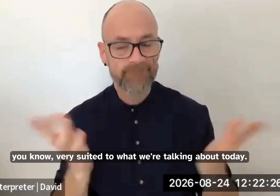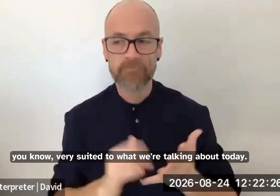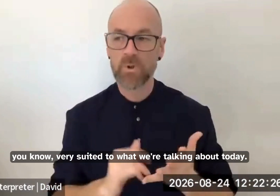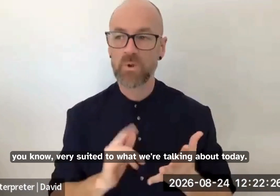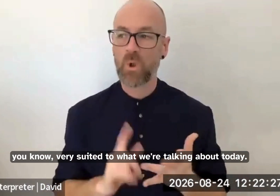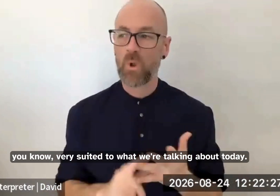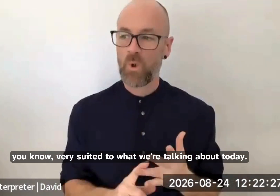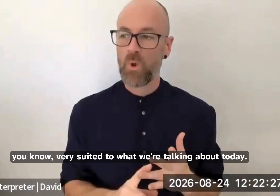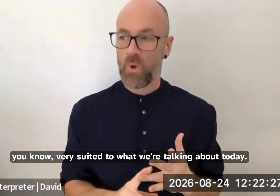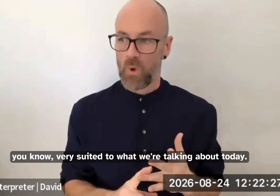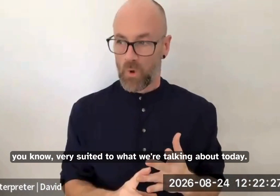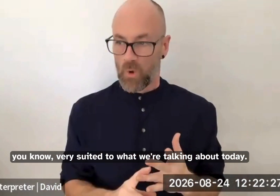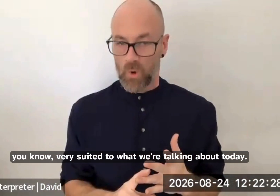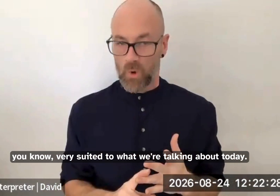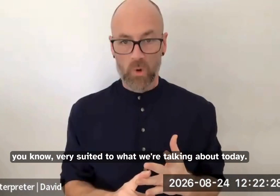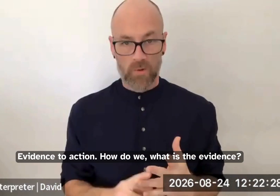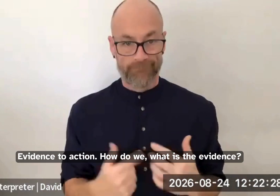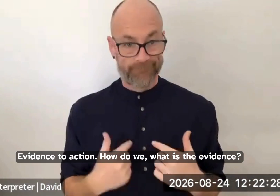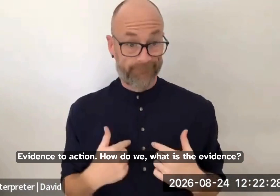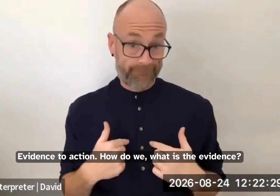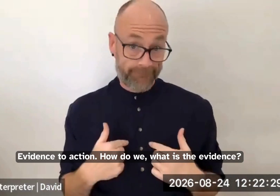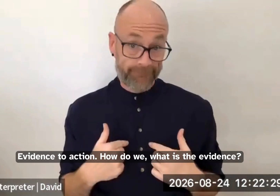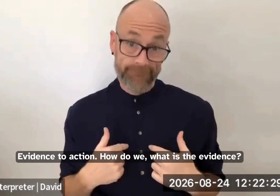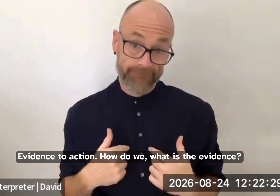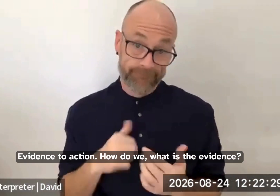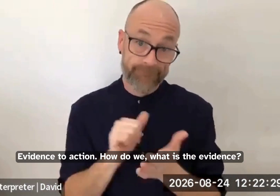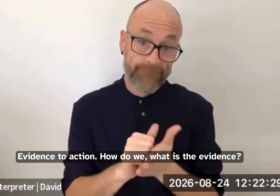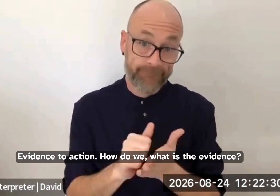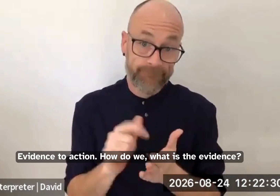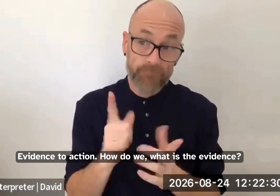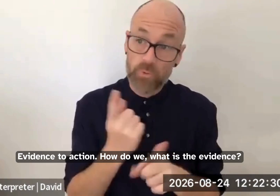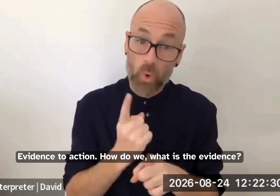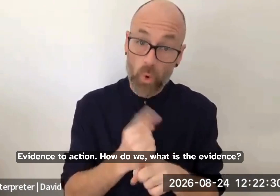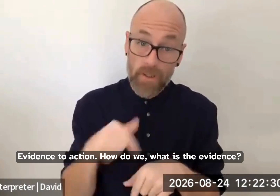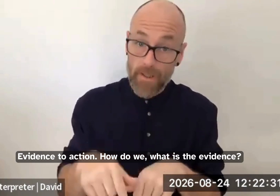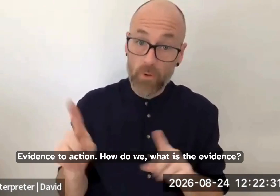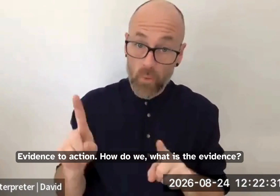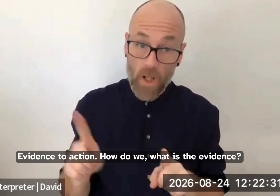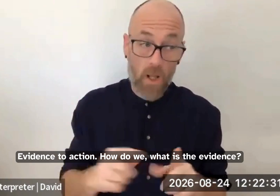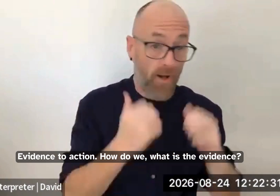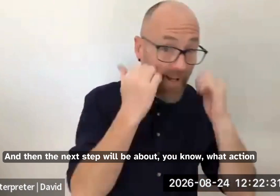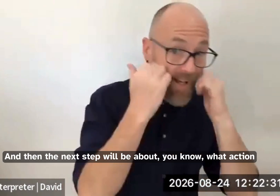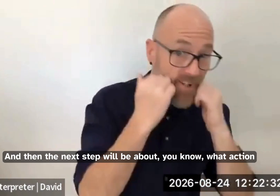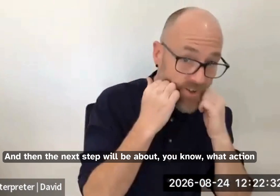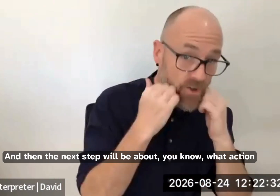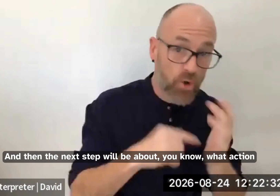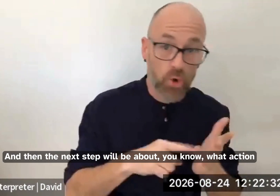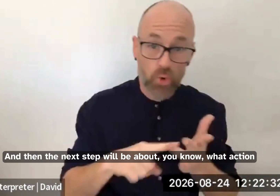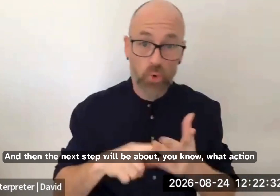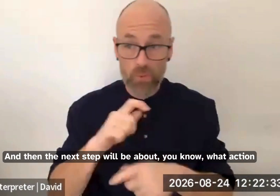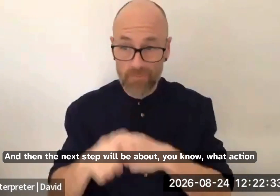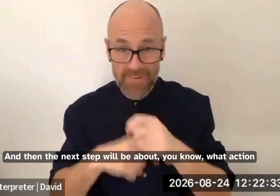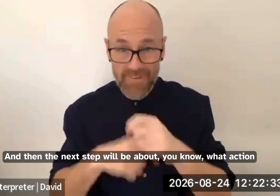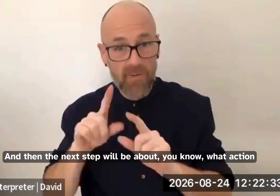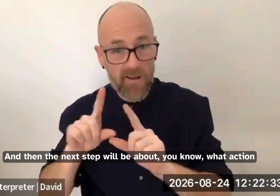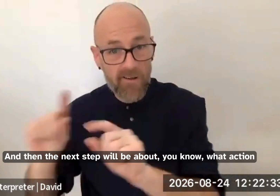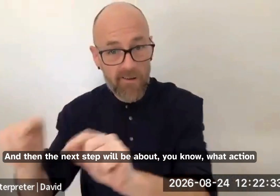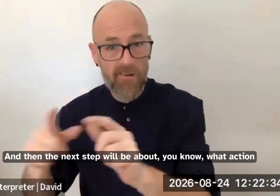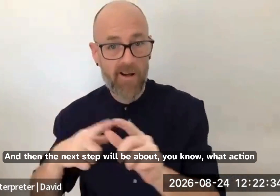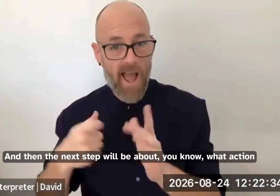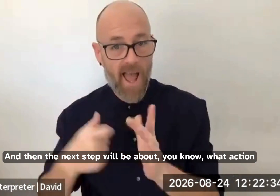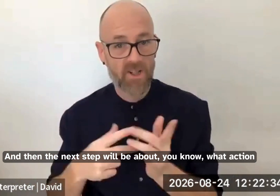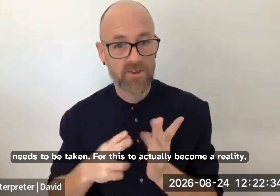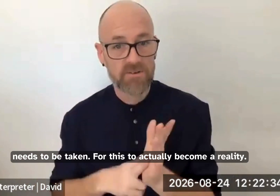what, very suited to what we're talking about today, evidence to action. What is the evidence? And then the next step will be